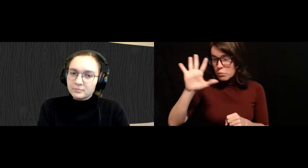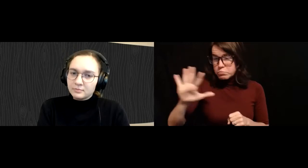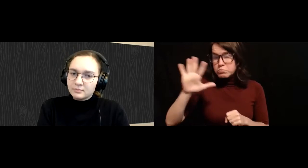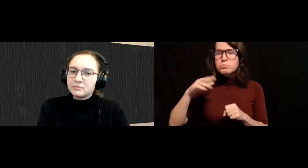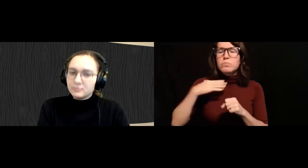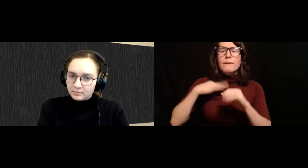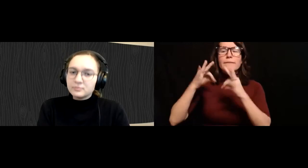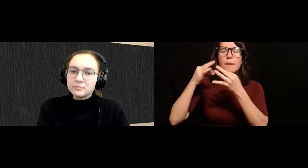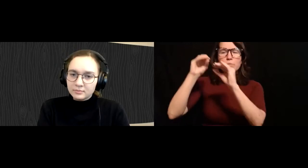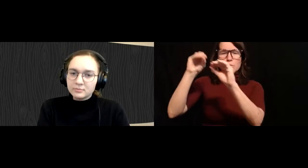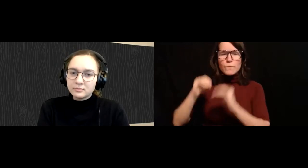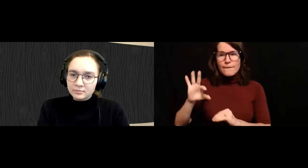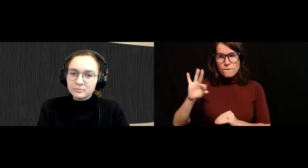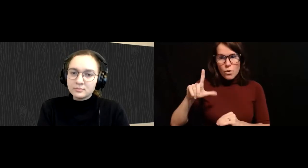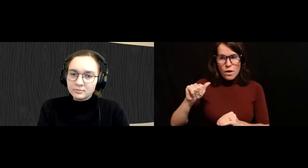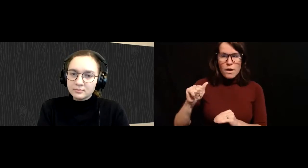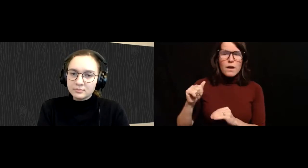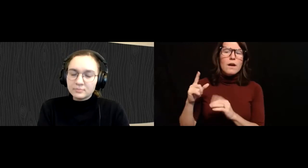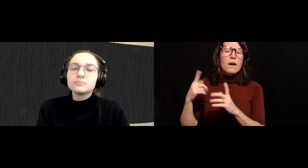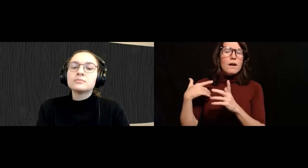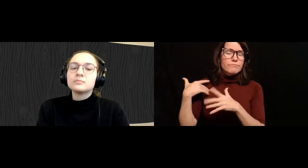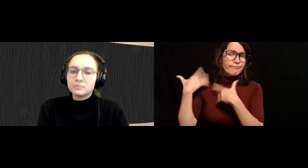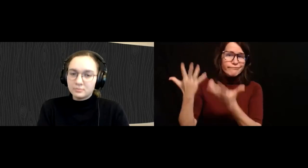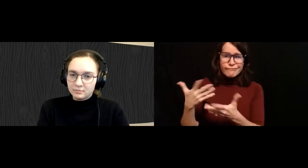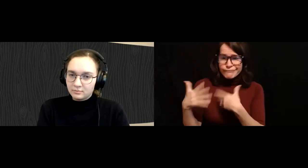And in 2004, my family moved to Florida.